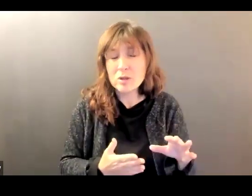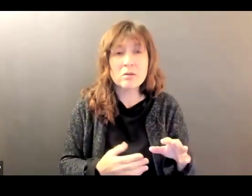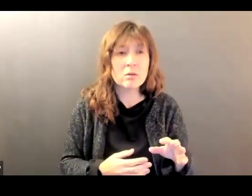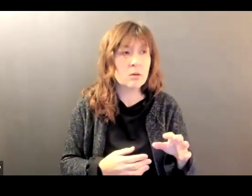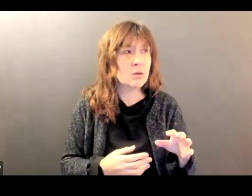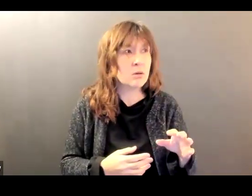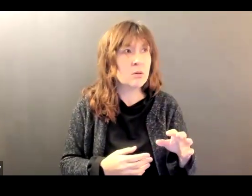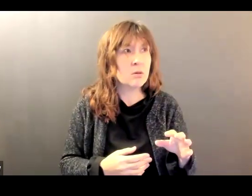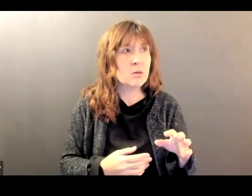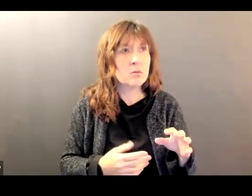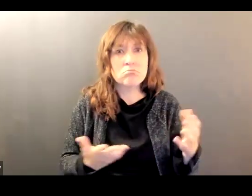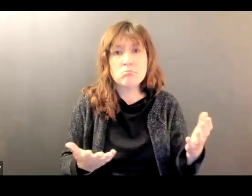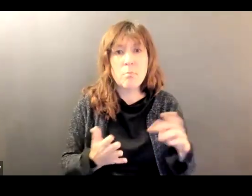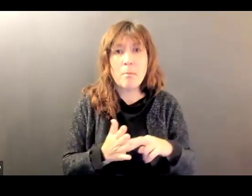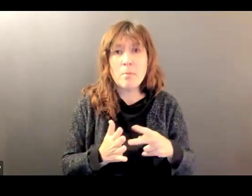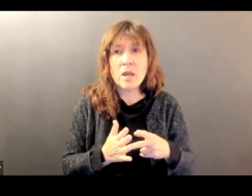who